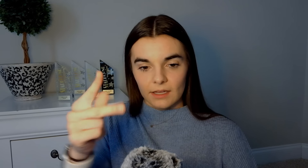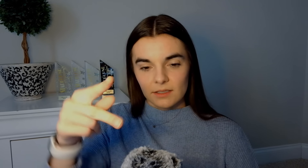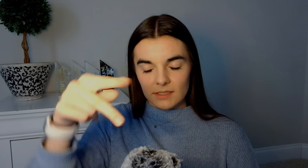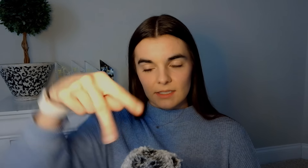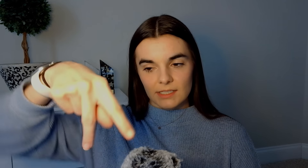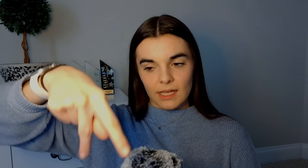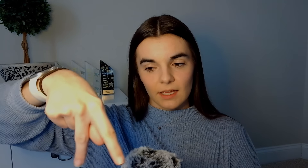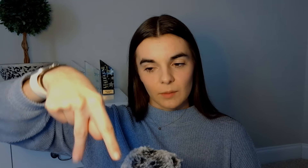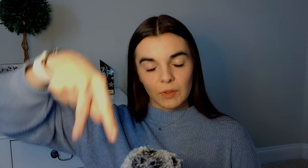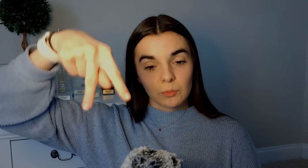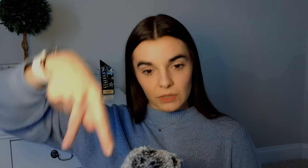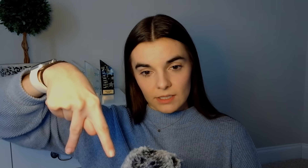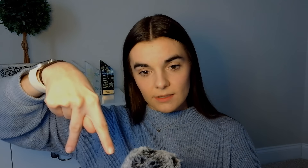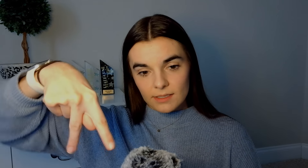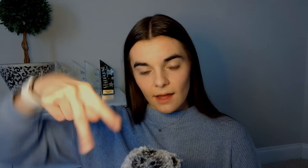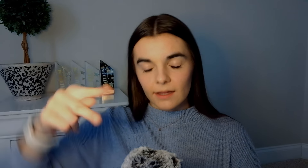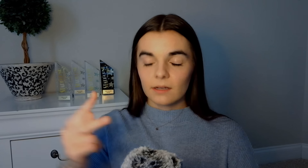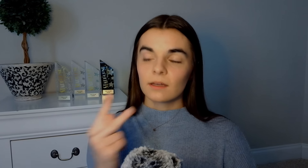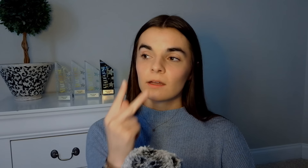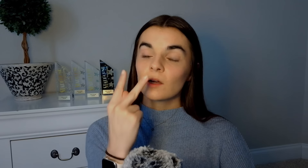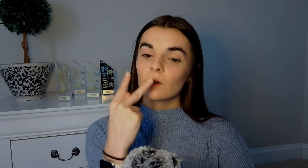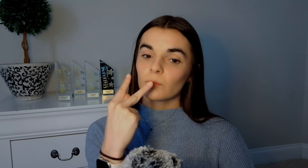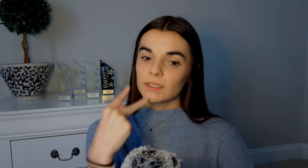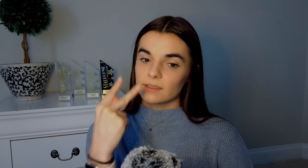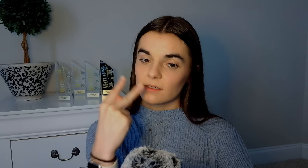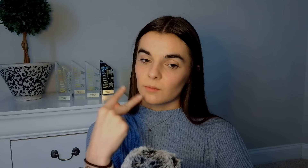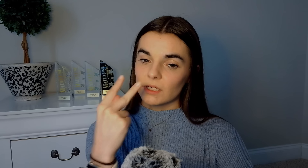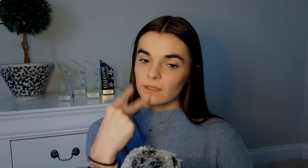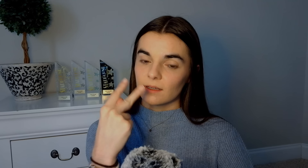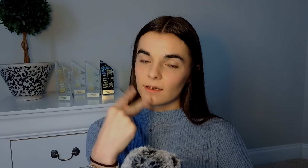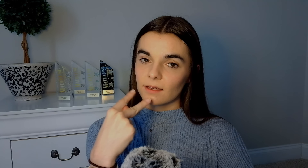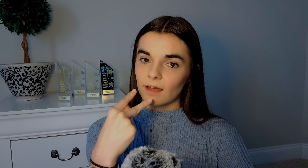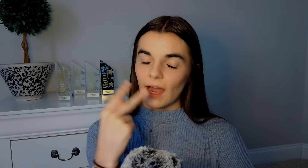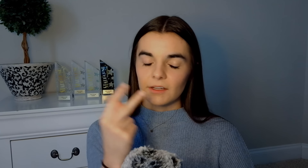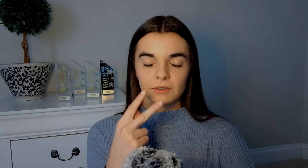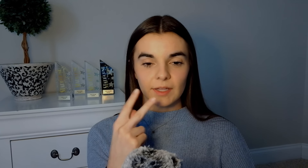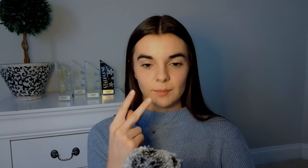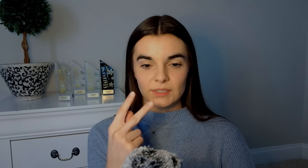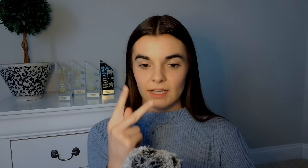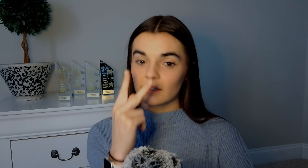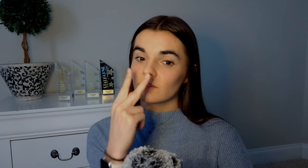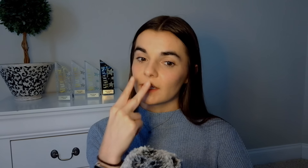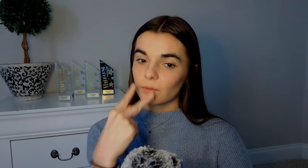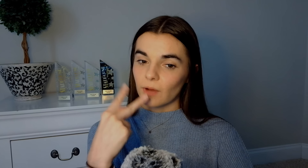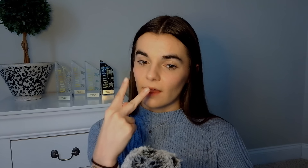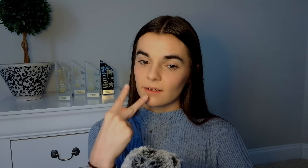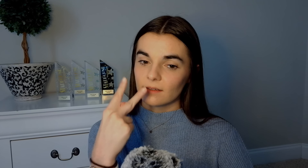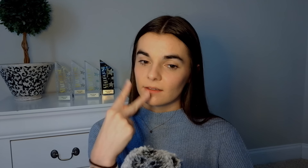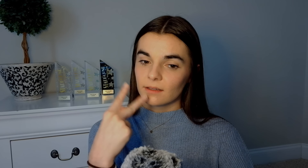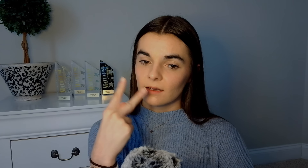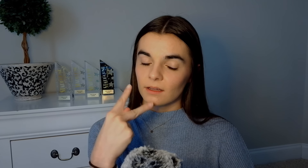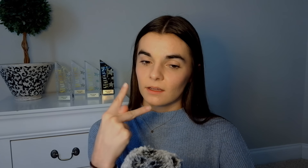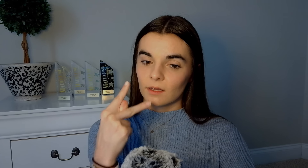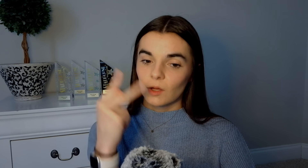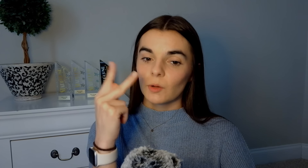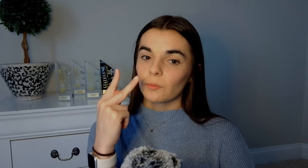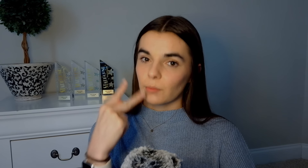is the same P sign, but it's going to be at your lips, kind of like red.